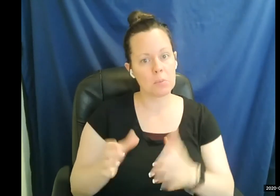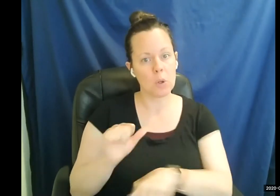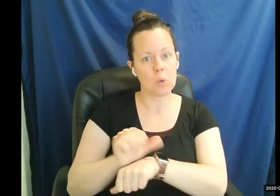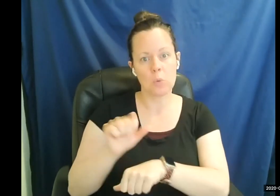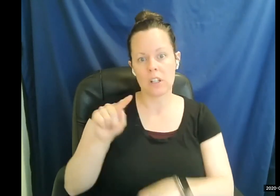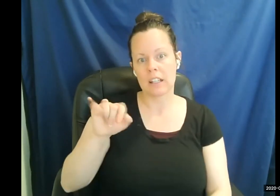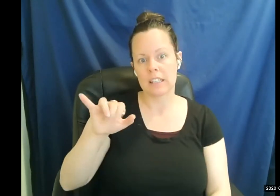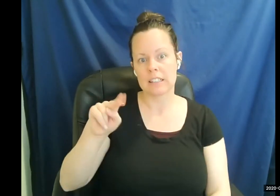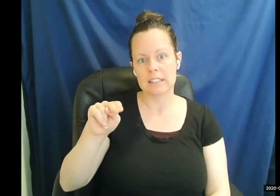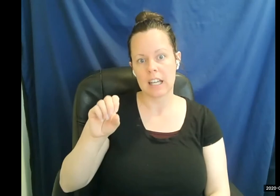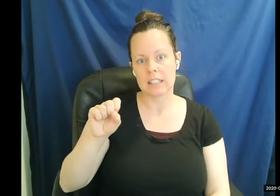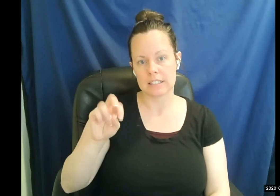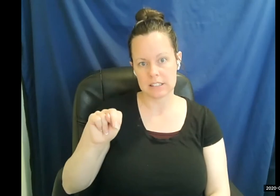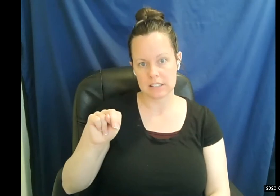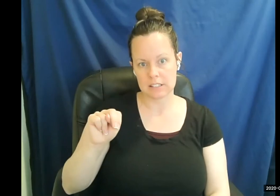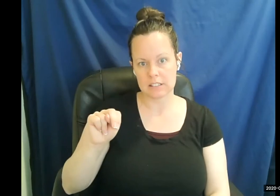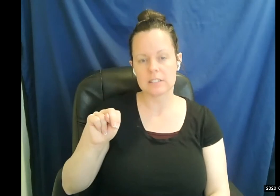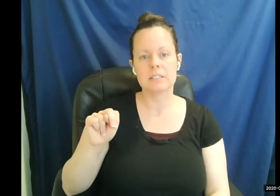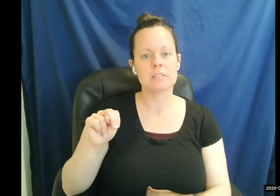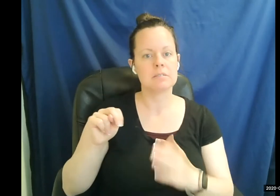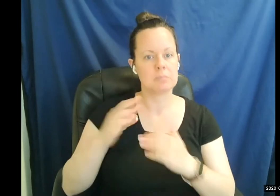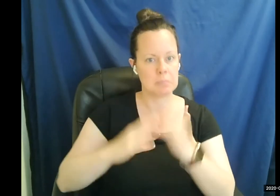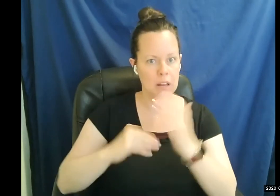plant, and that remains the same number.